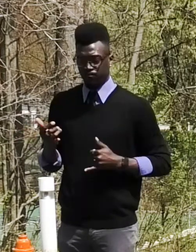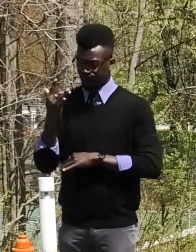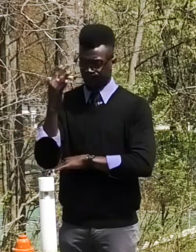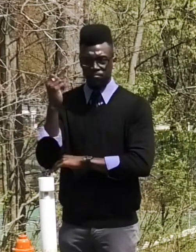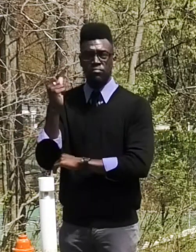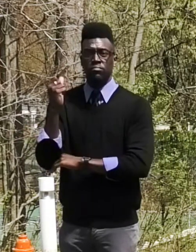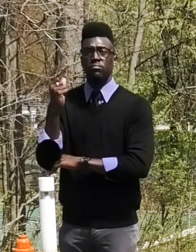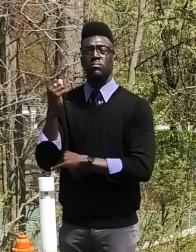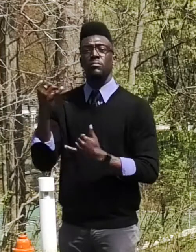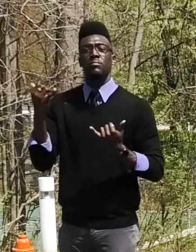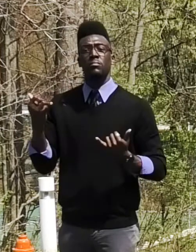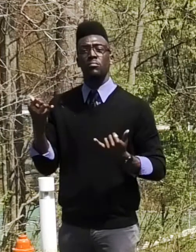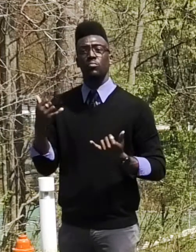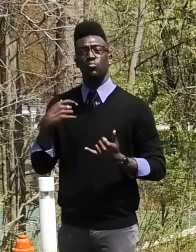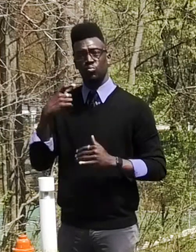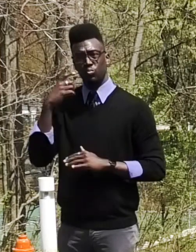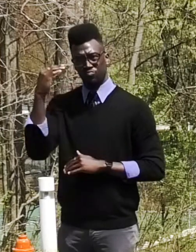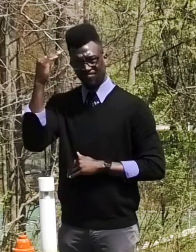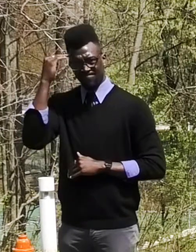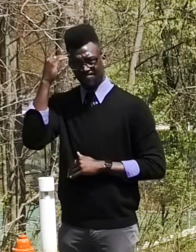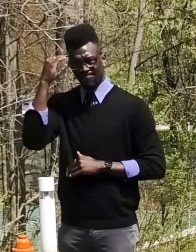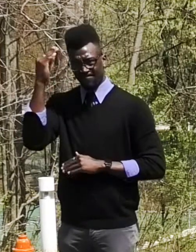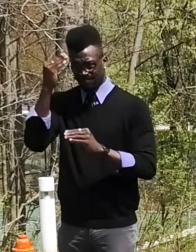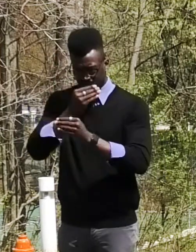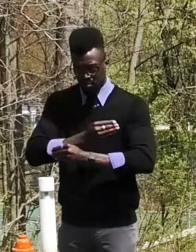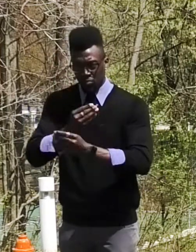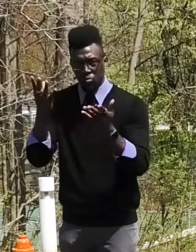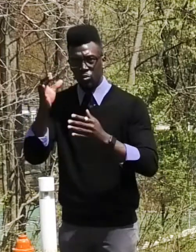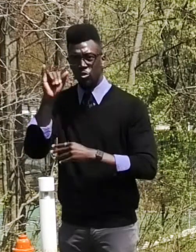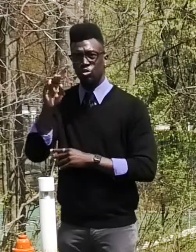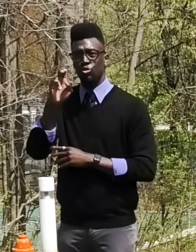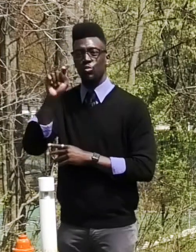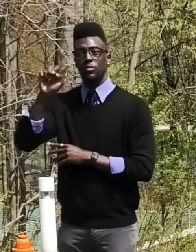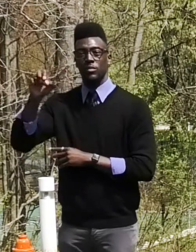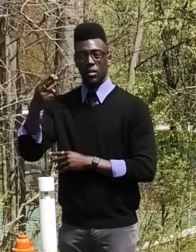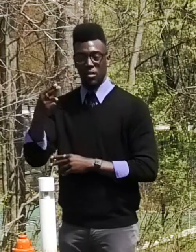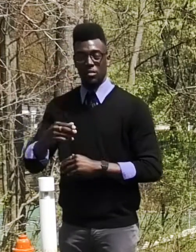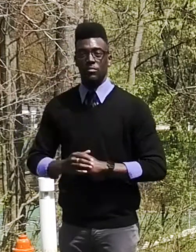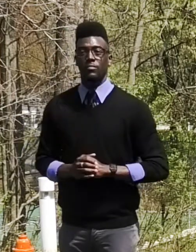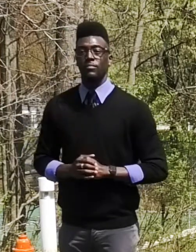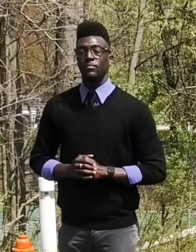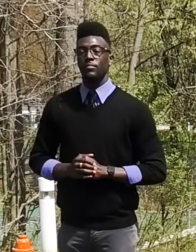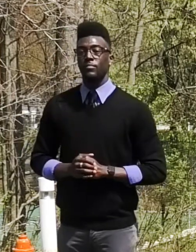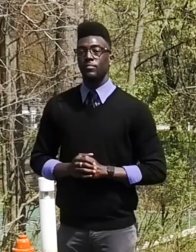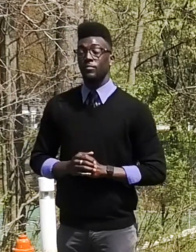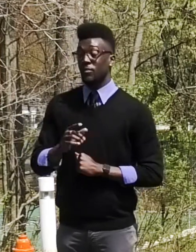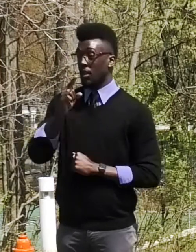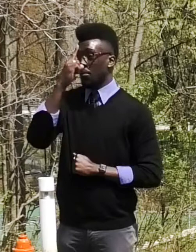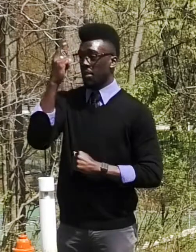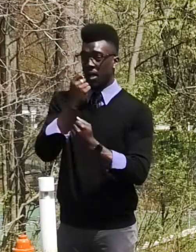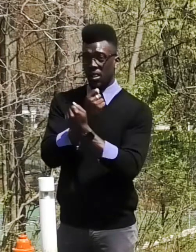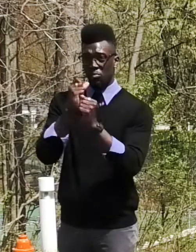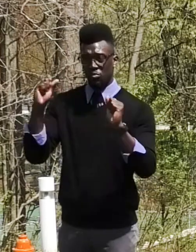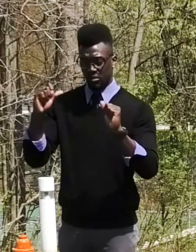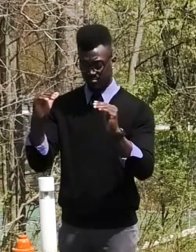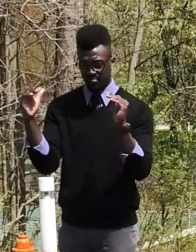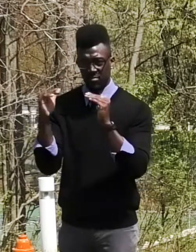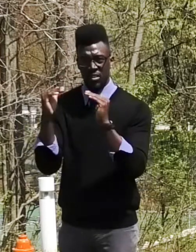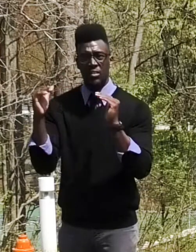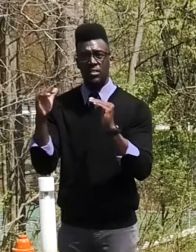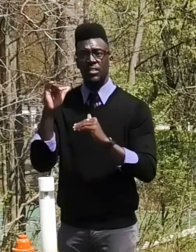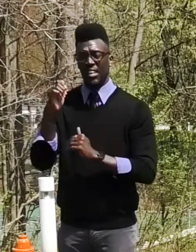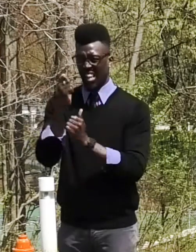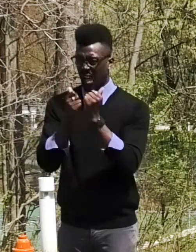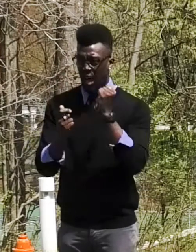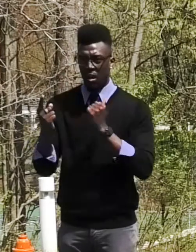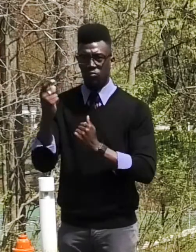place everyone's consciousness on Juneteenth. Black liberation and justice is